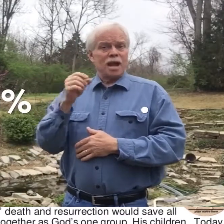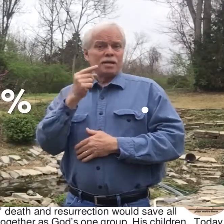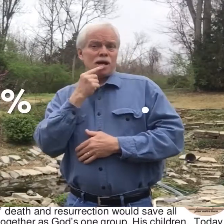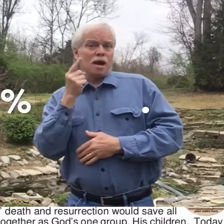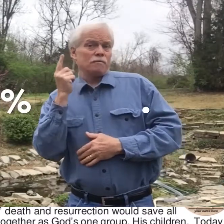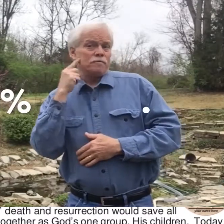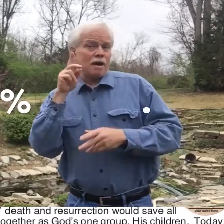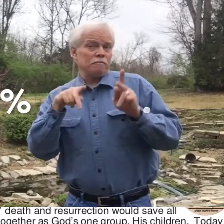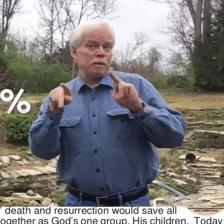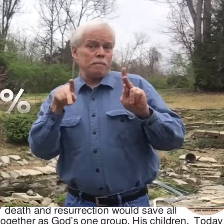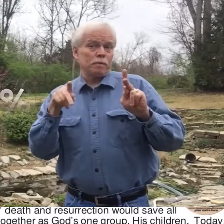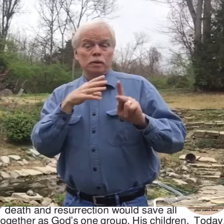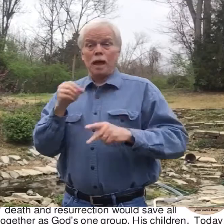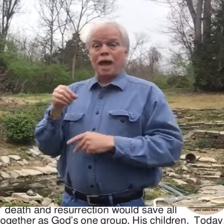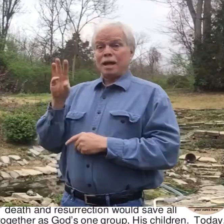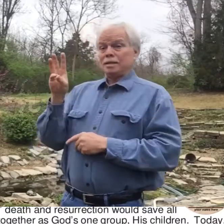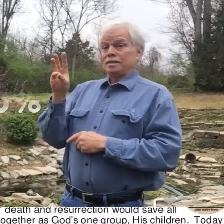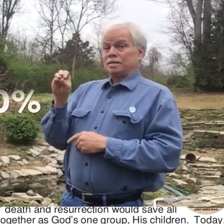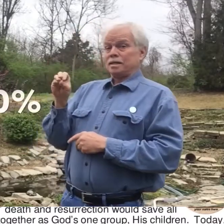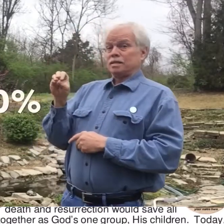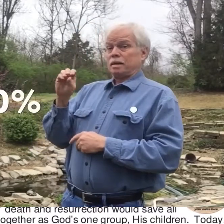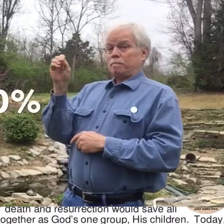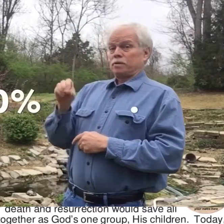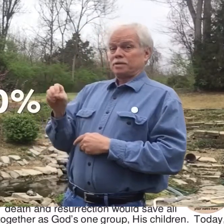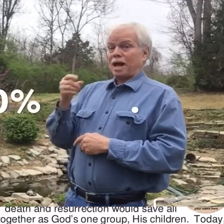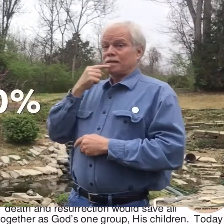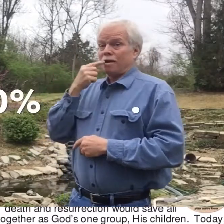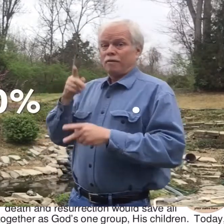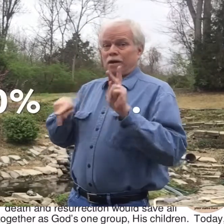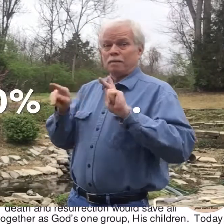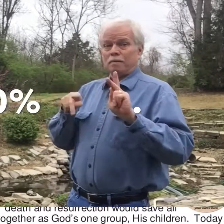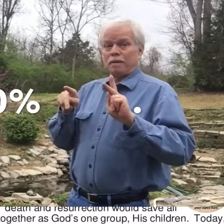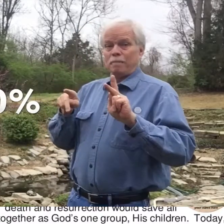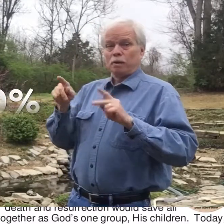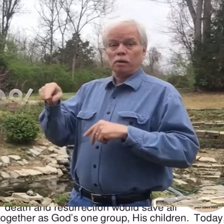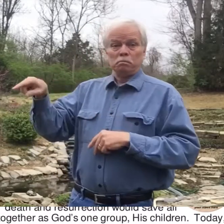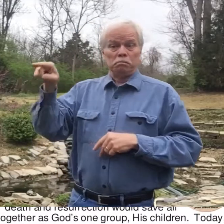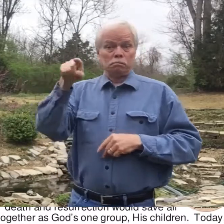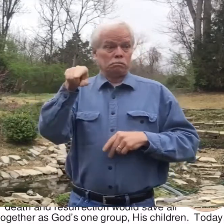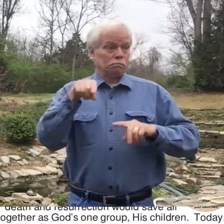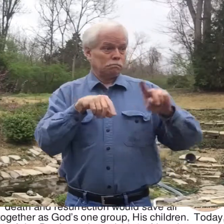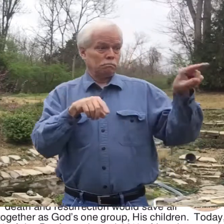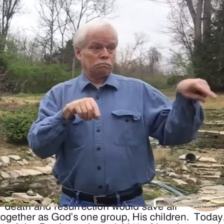98% of deaf people and 60% of hearing people